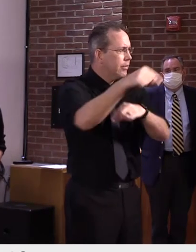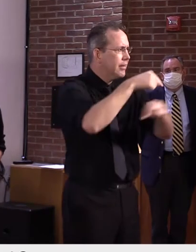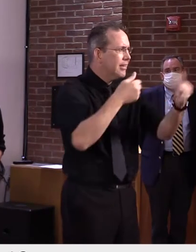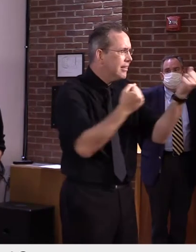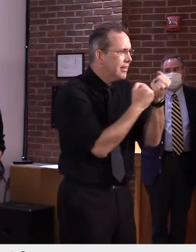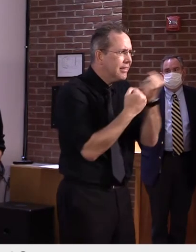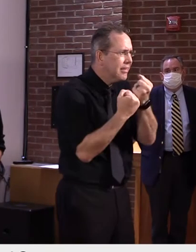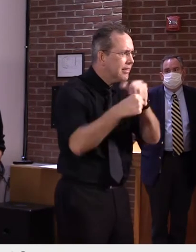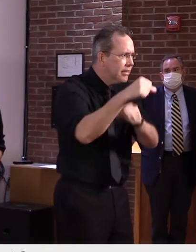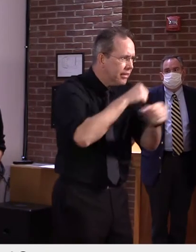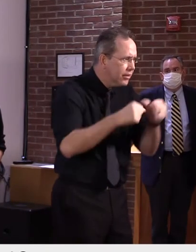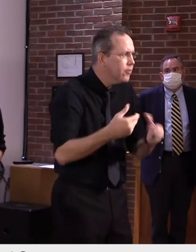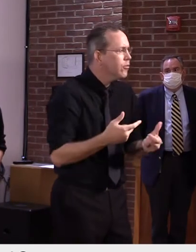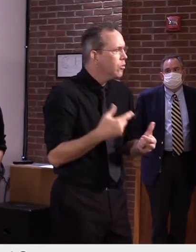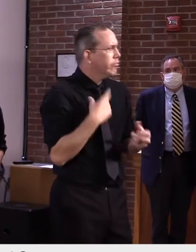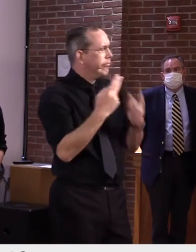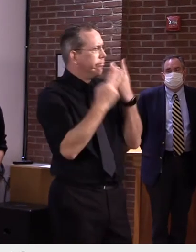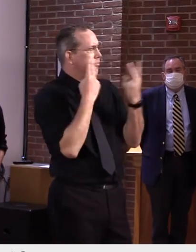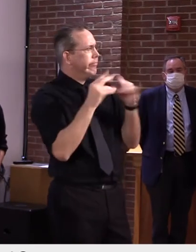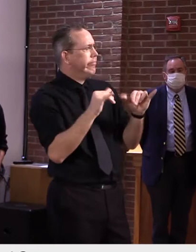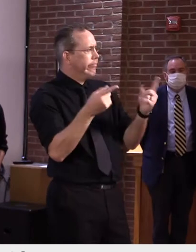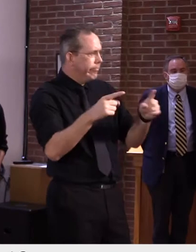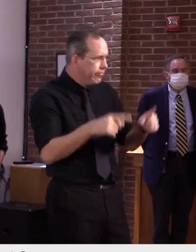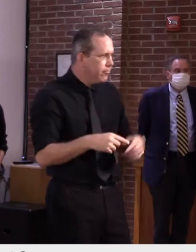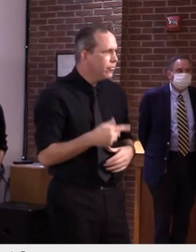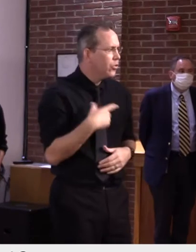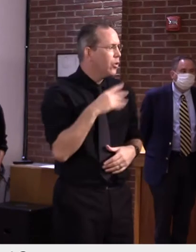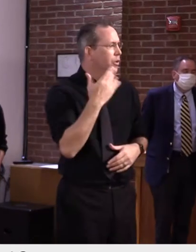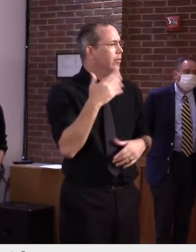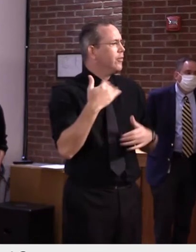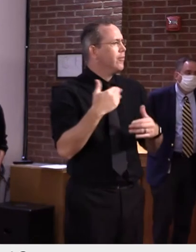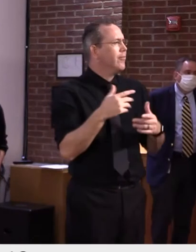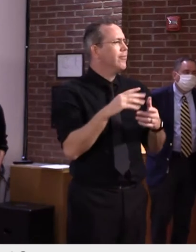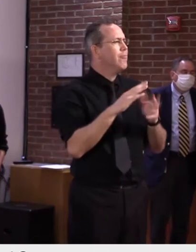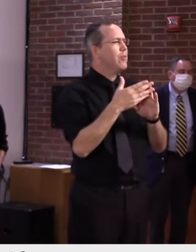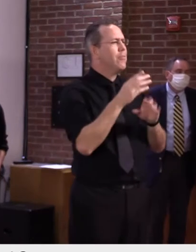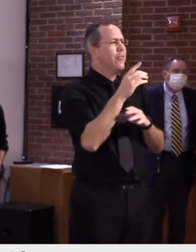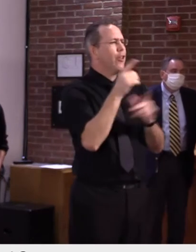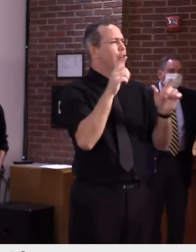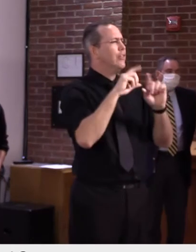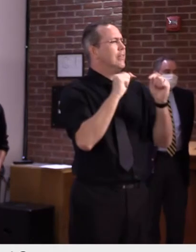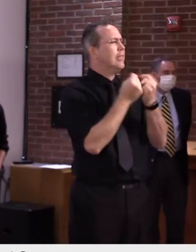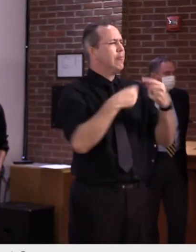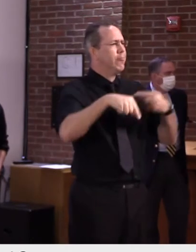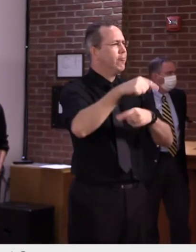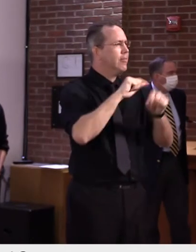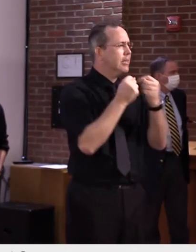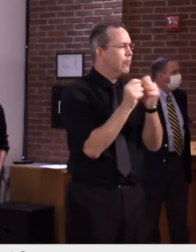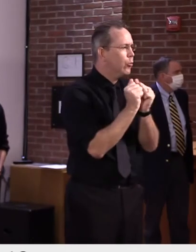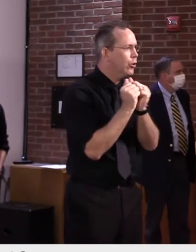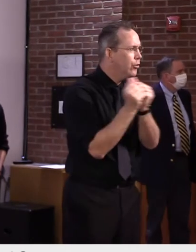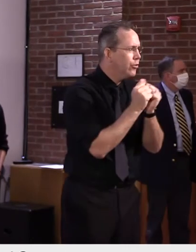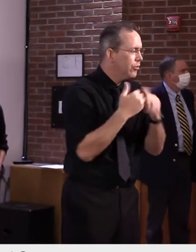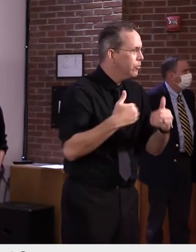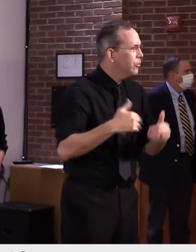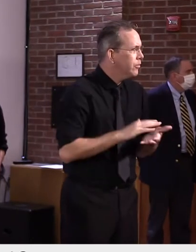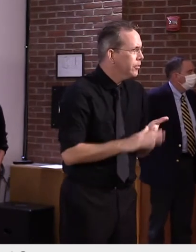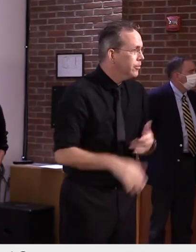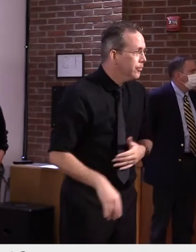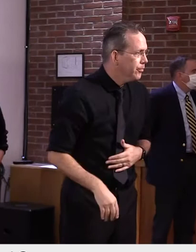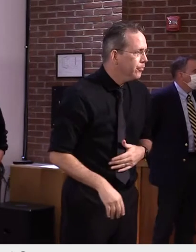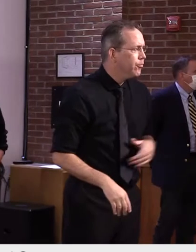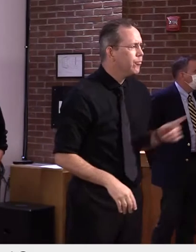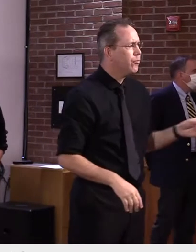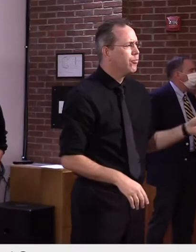see is an expanded team that works together to try and help when others need it and if i could follow the dr levine on the